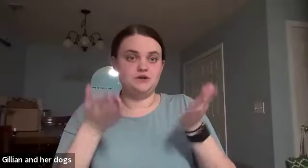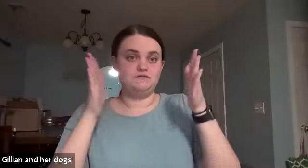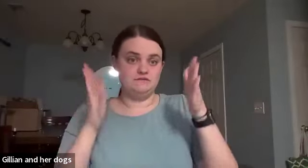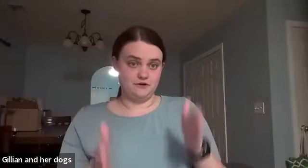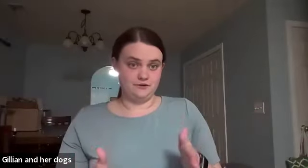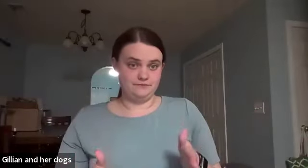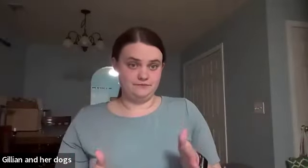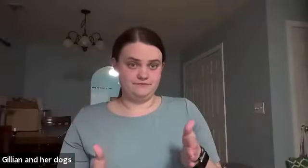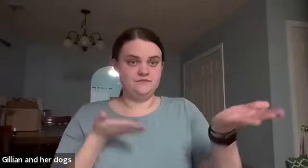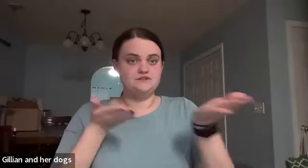Server.